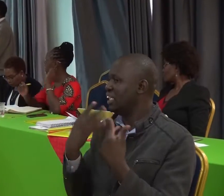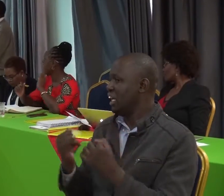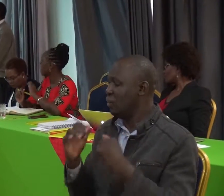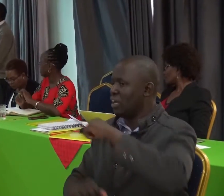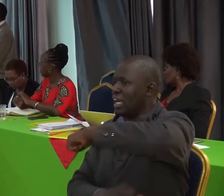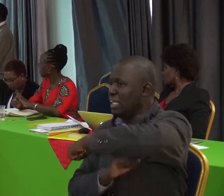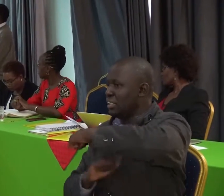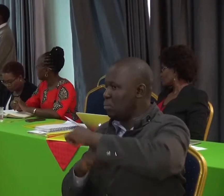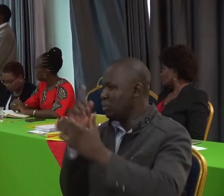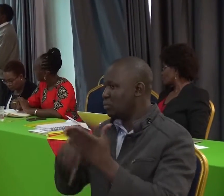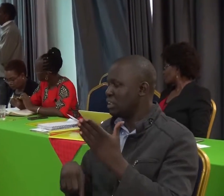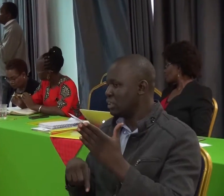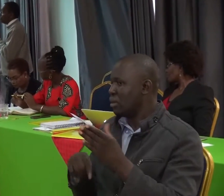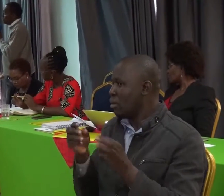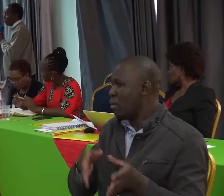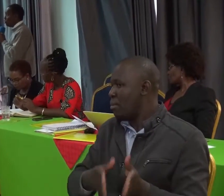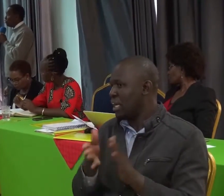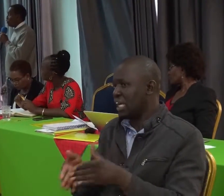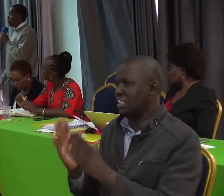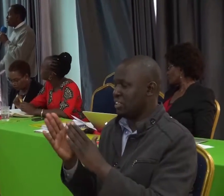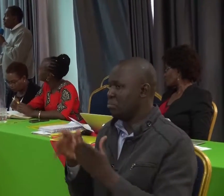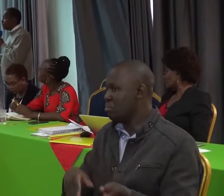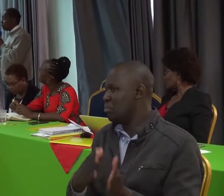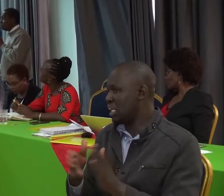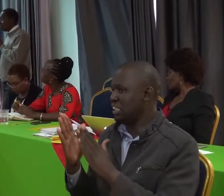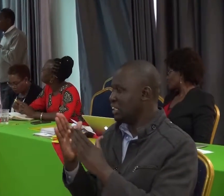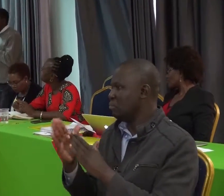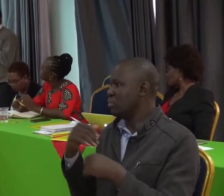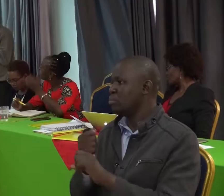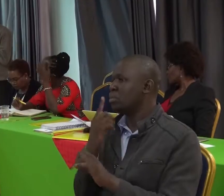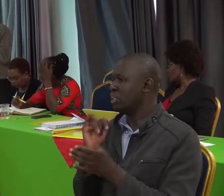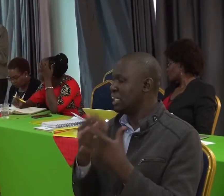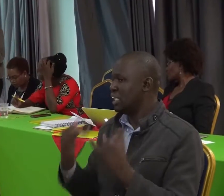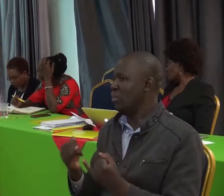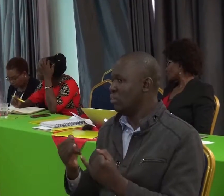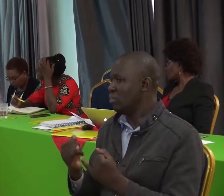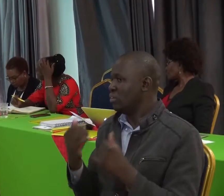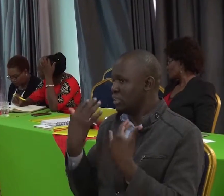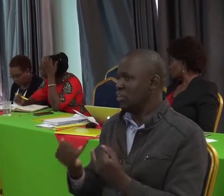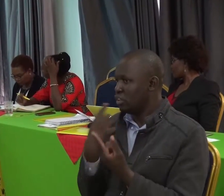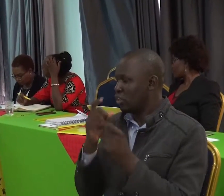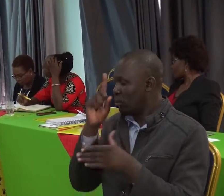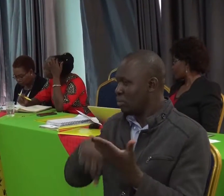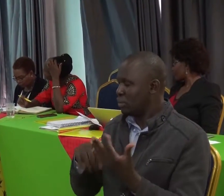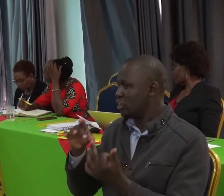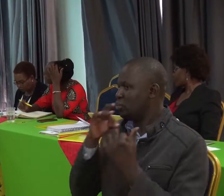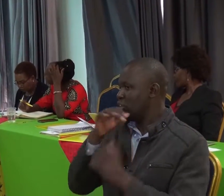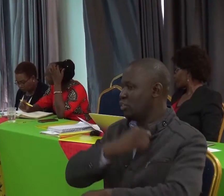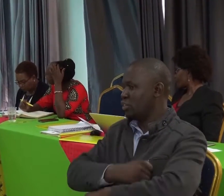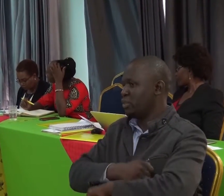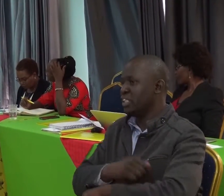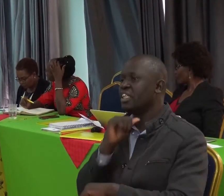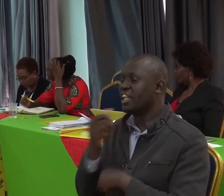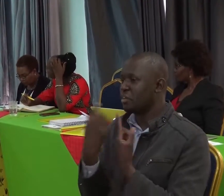Establish mechanisms to ensure that every special school or educational institution, you see they are talking of special schools. They